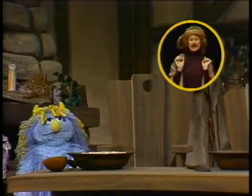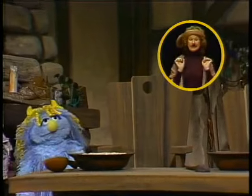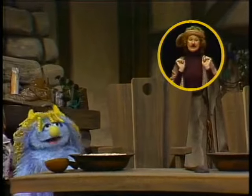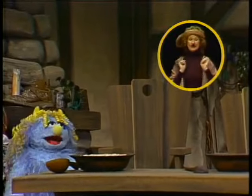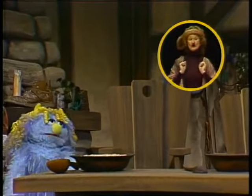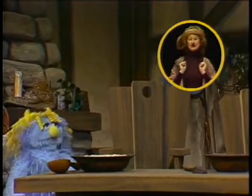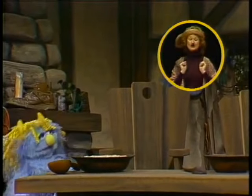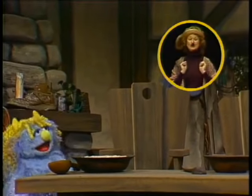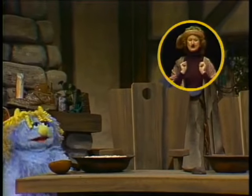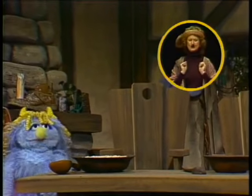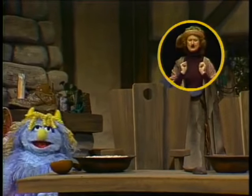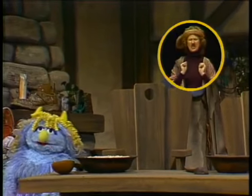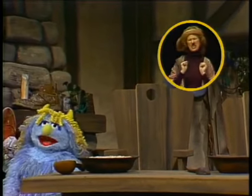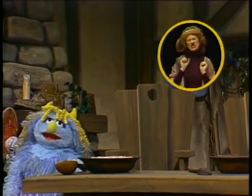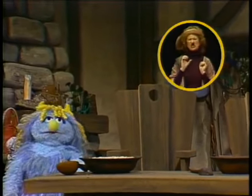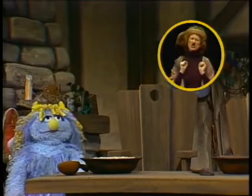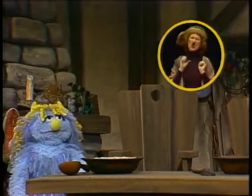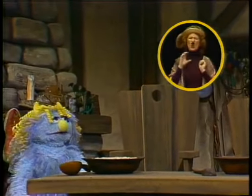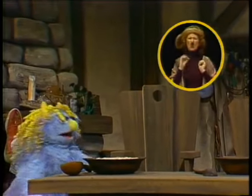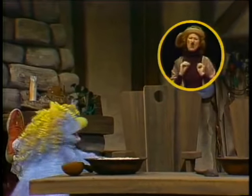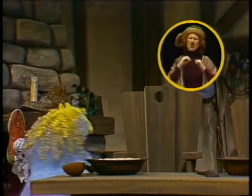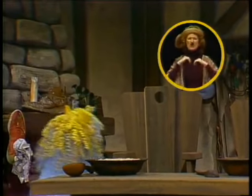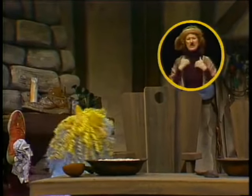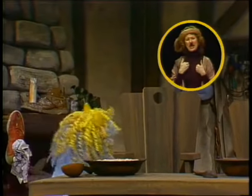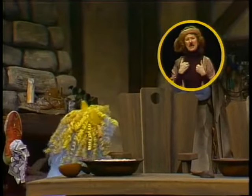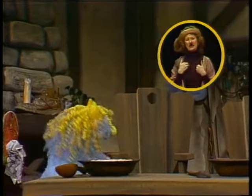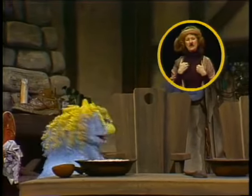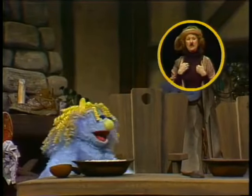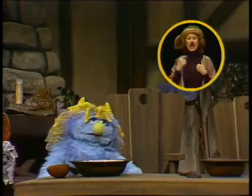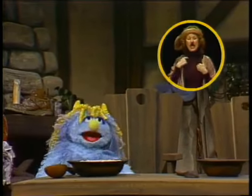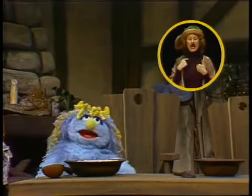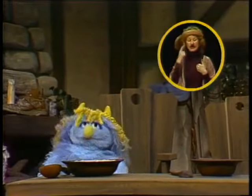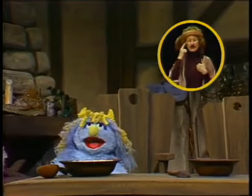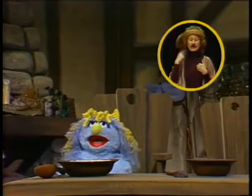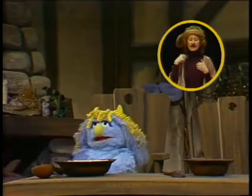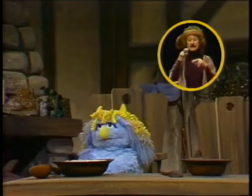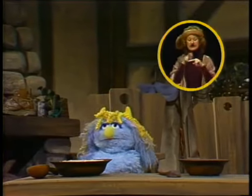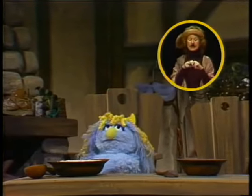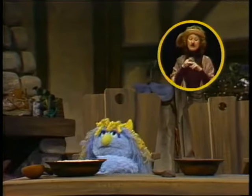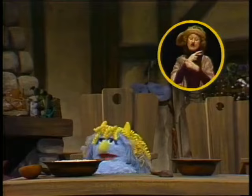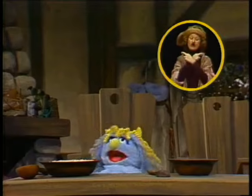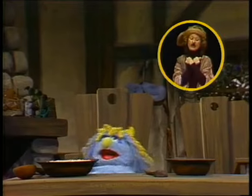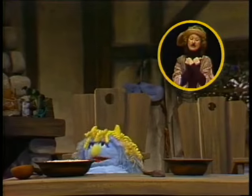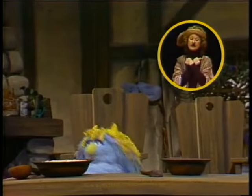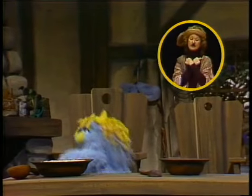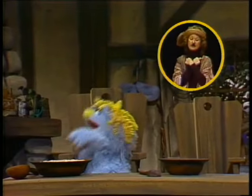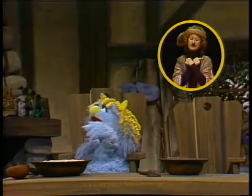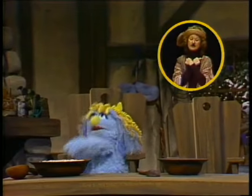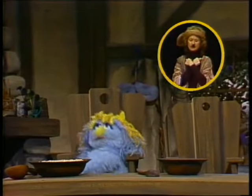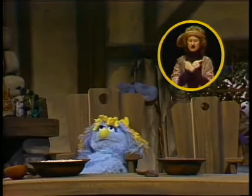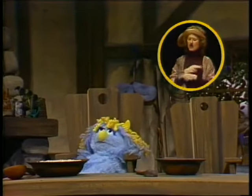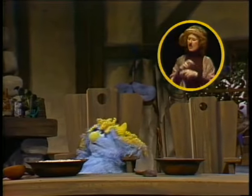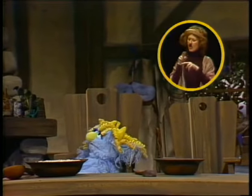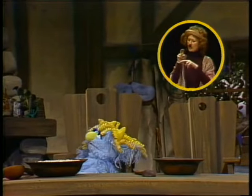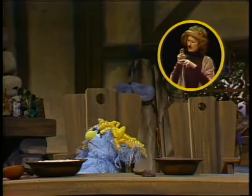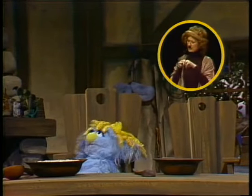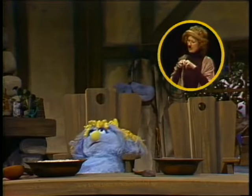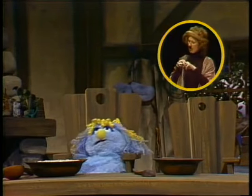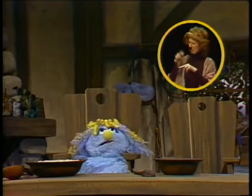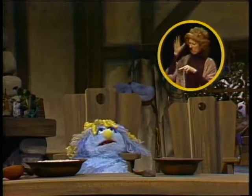Oh, I'm so tired. I think I'll sit in one of these chairs here and rest. So she sat in Papa Grouch's chair, but